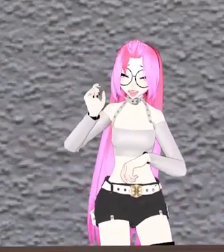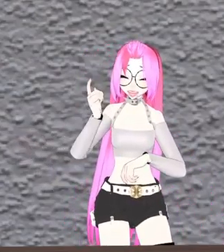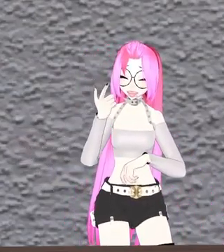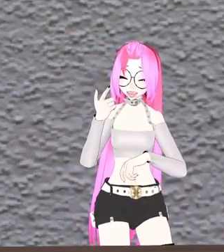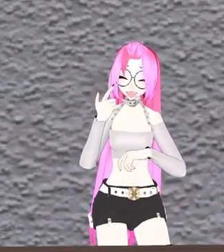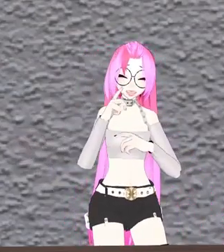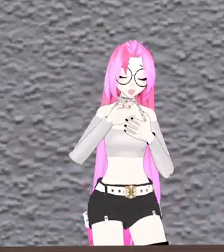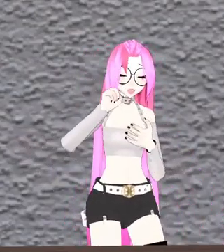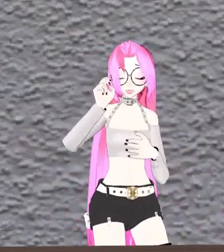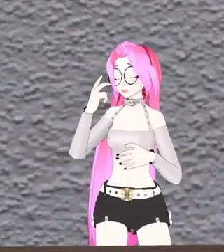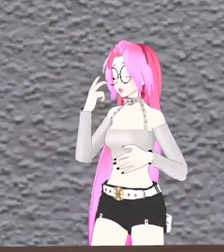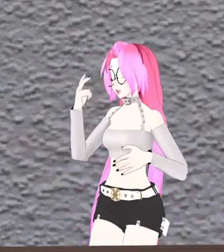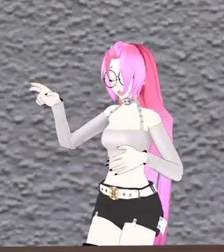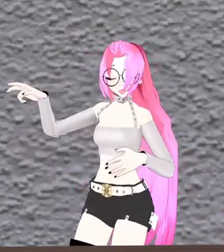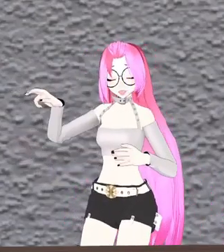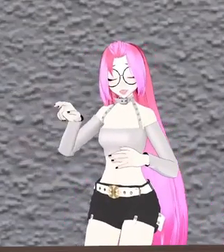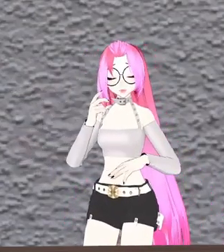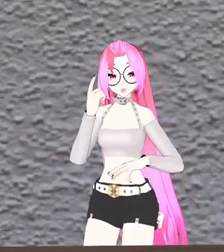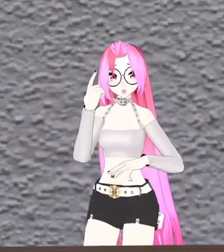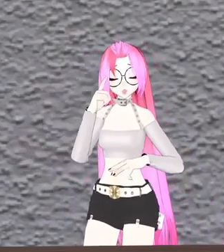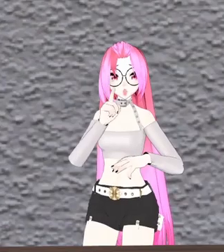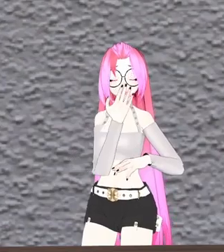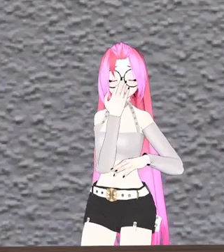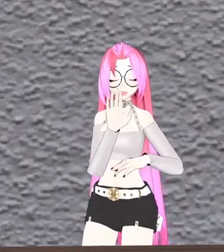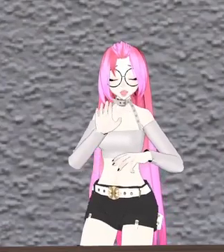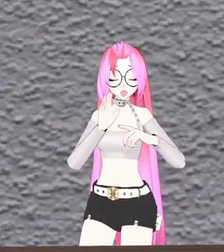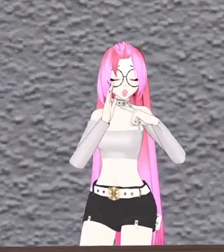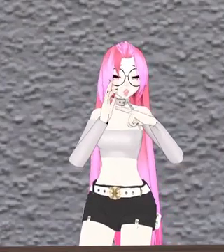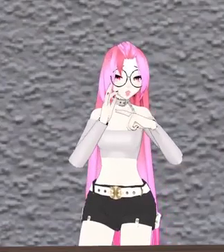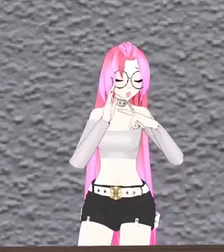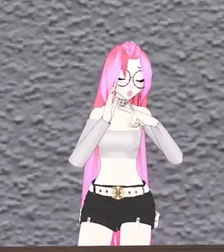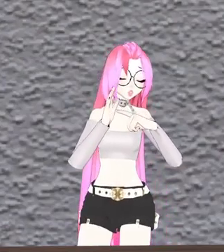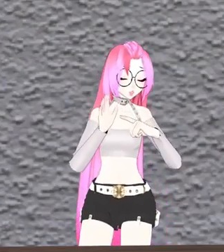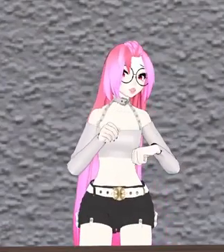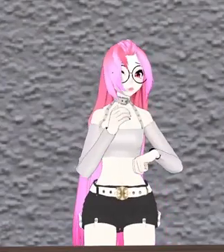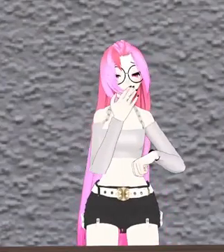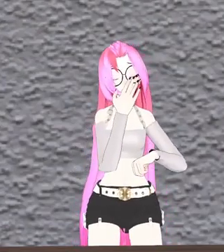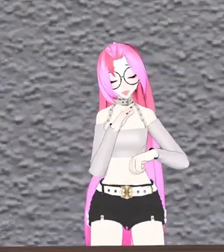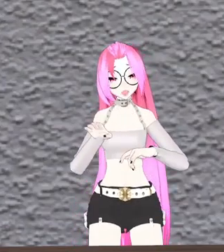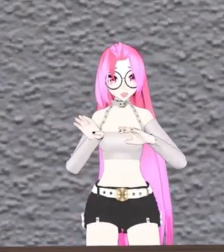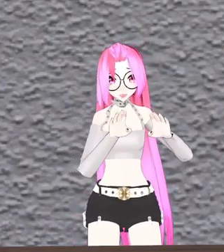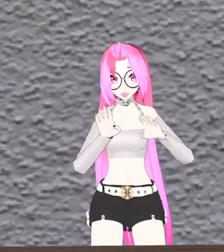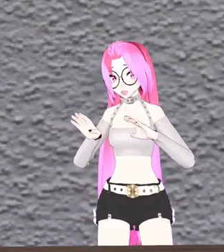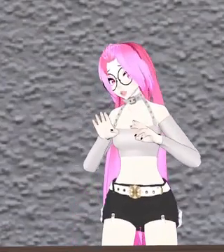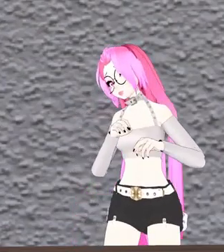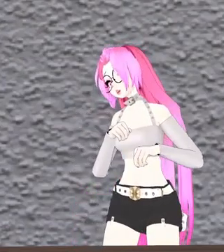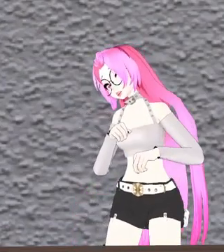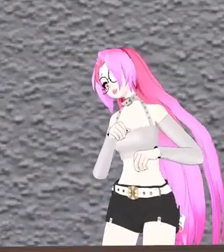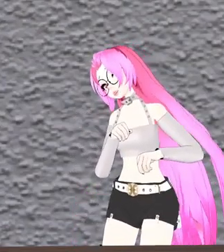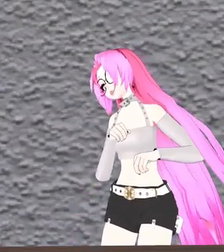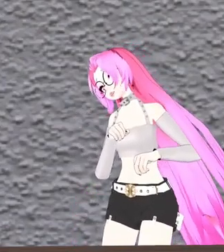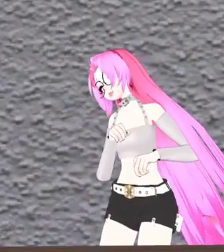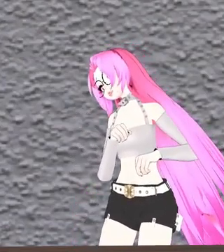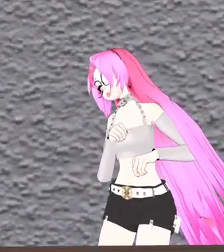All of my students, look at them for bad examples and bad behavior. Yeah.